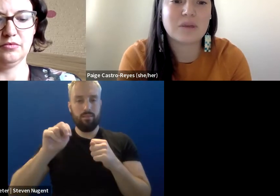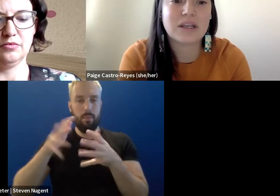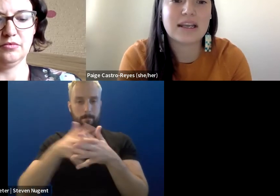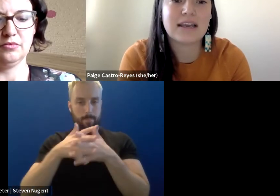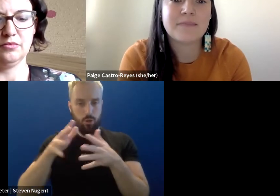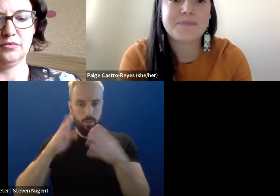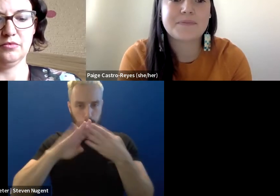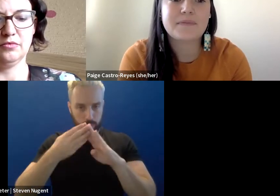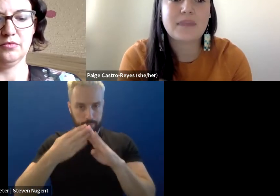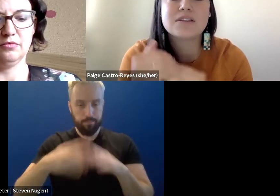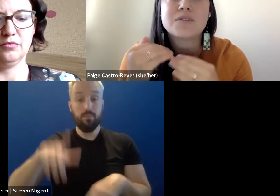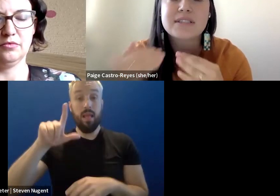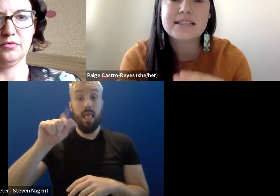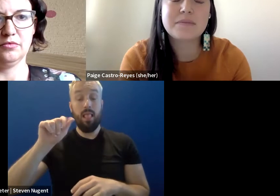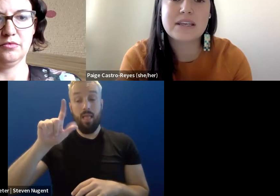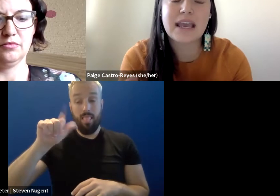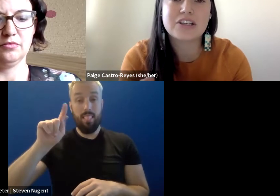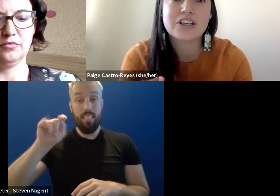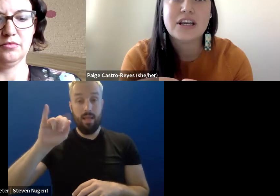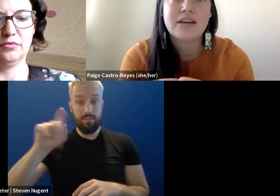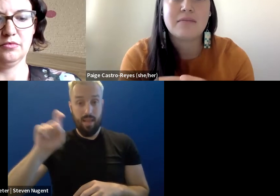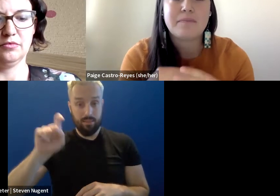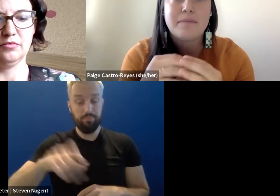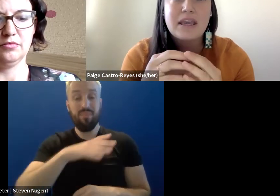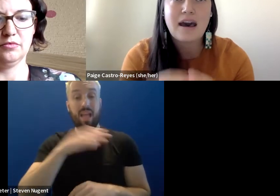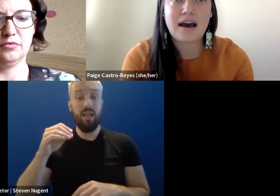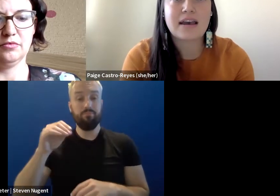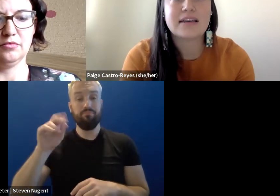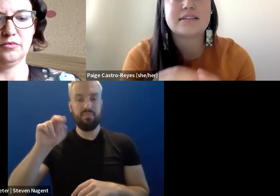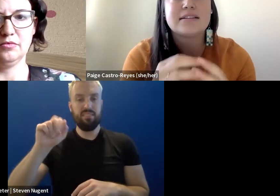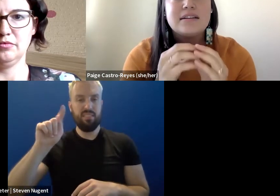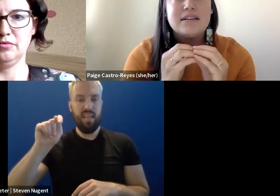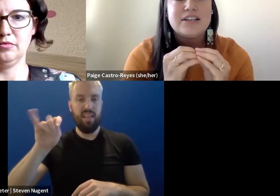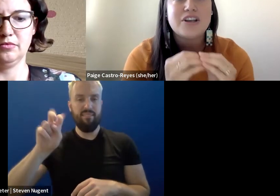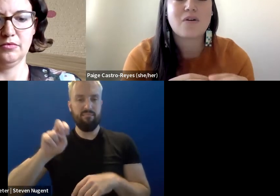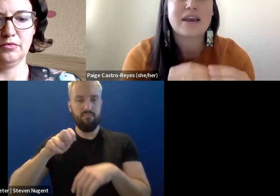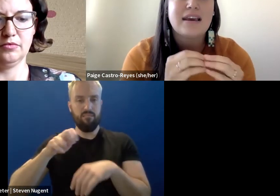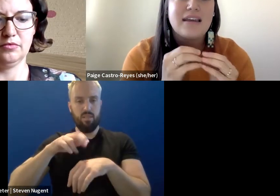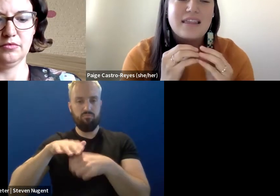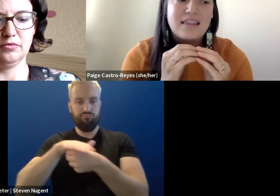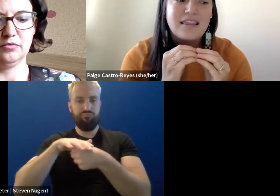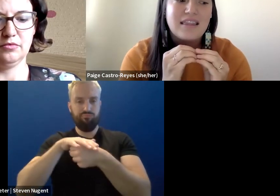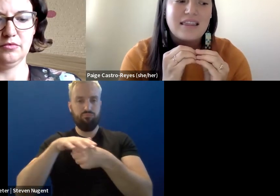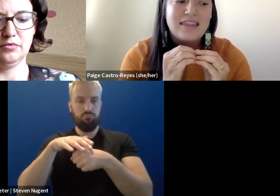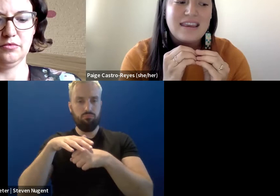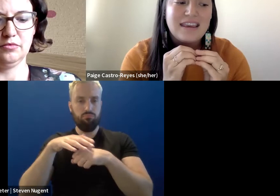Native community. And so CCPH, because knowing